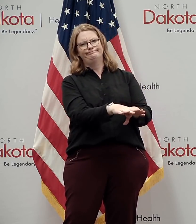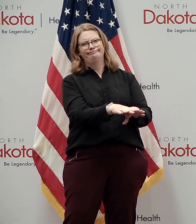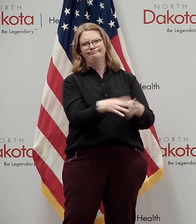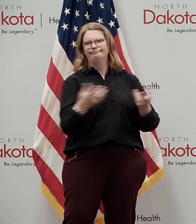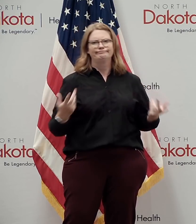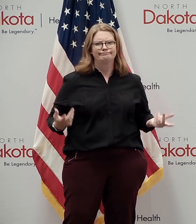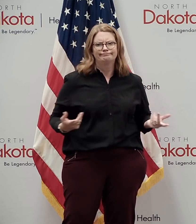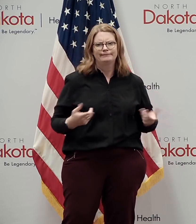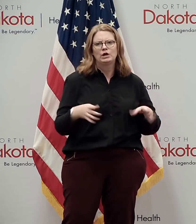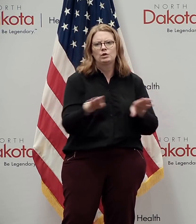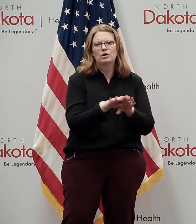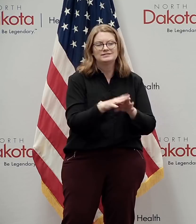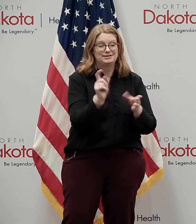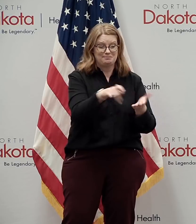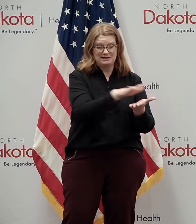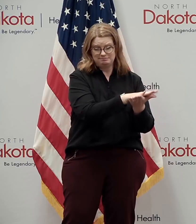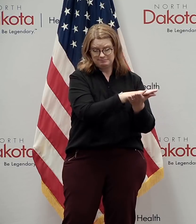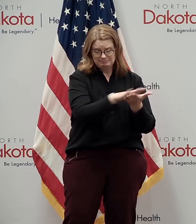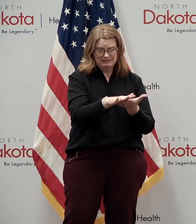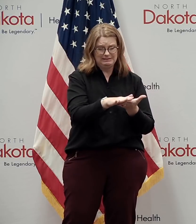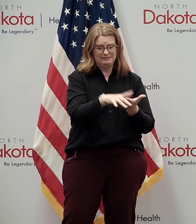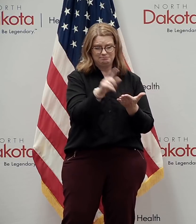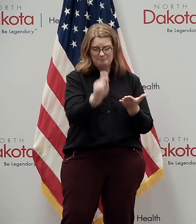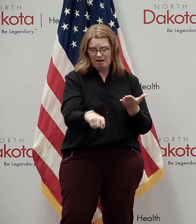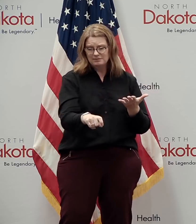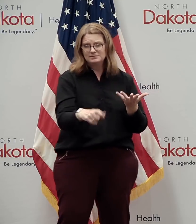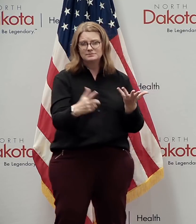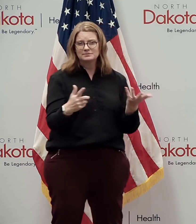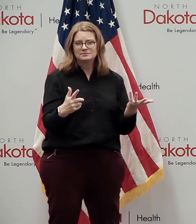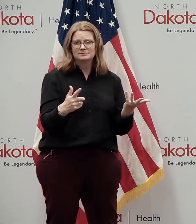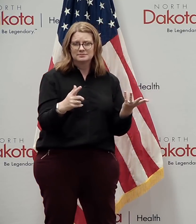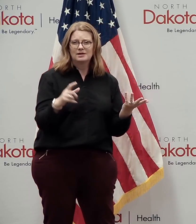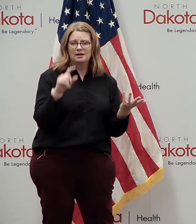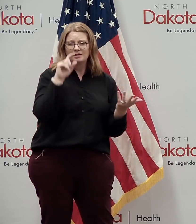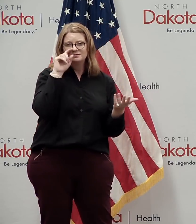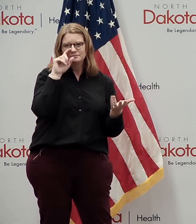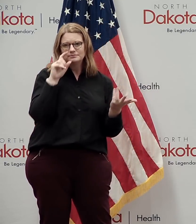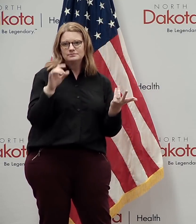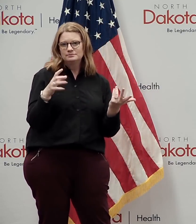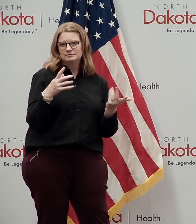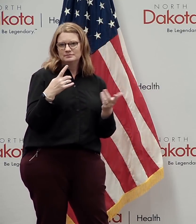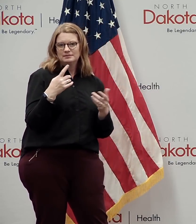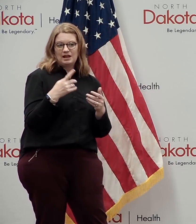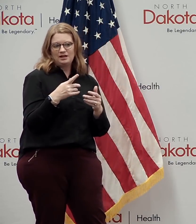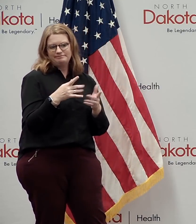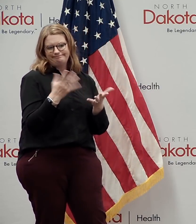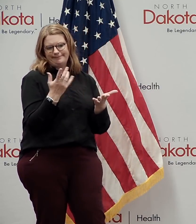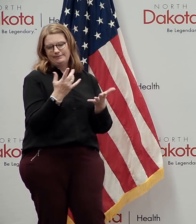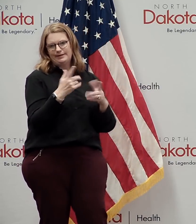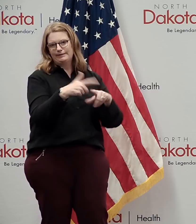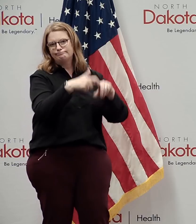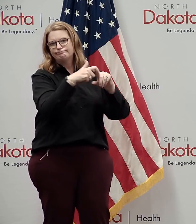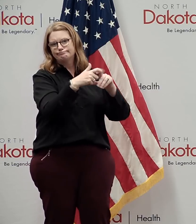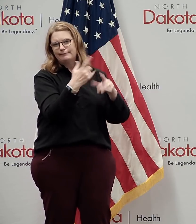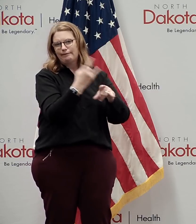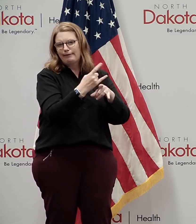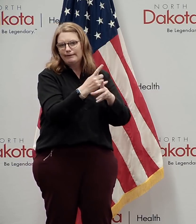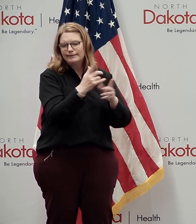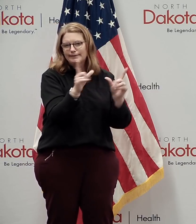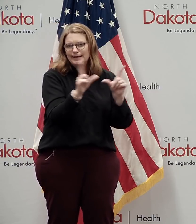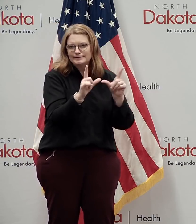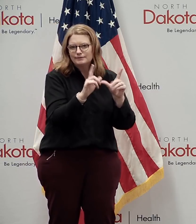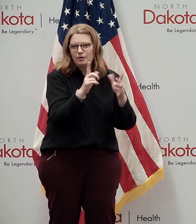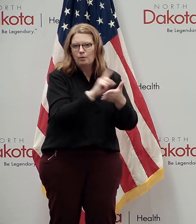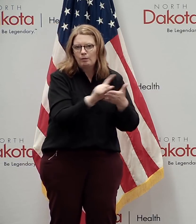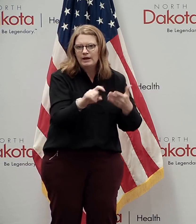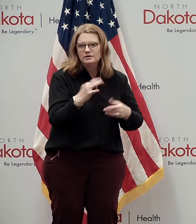your do disinfecting, or they can do something with their liquor license. Other states have said they're shutting